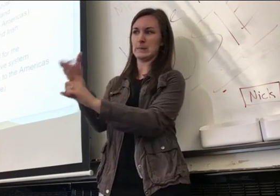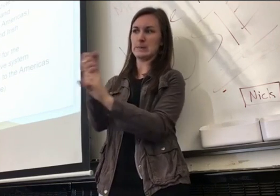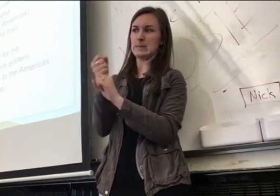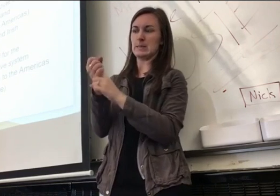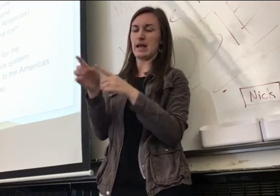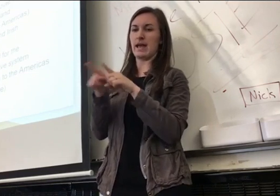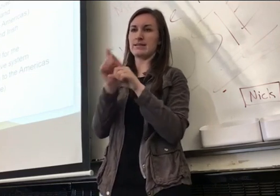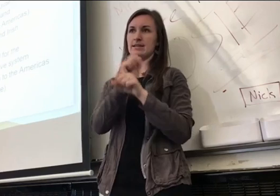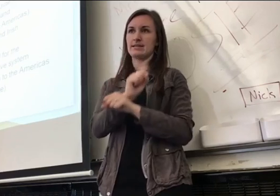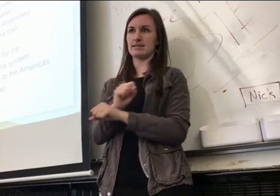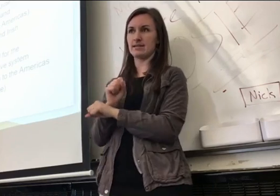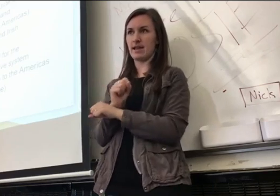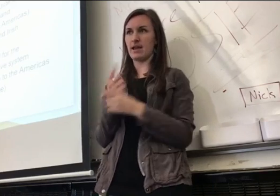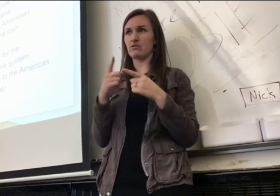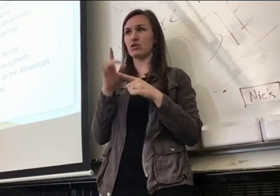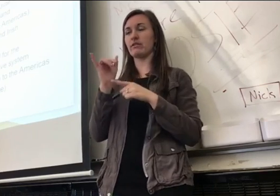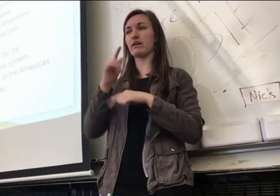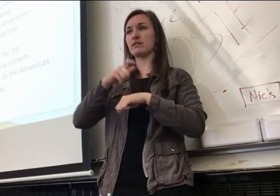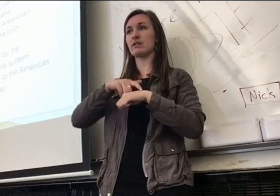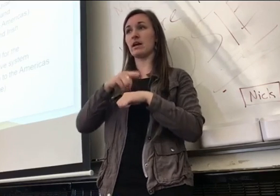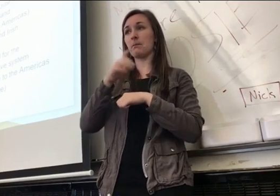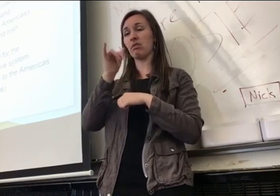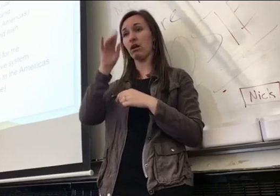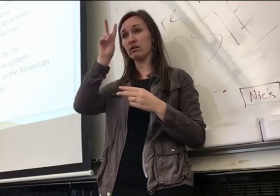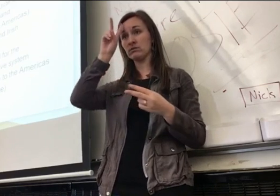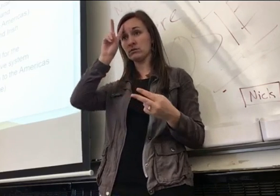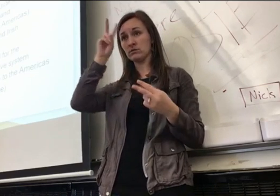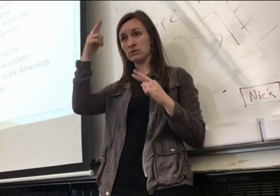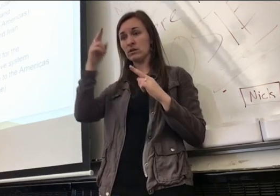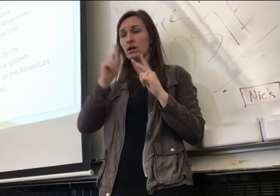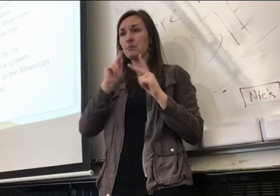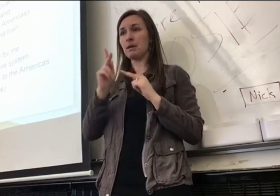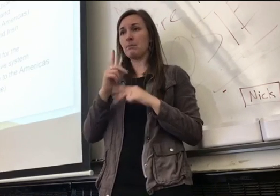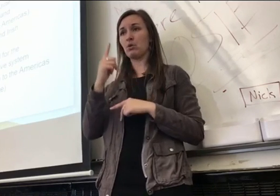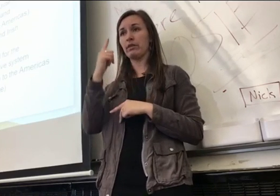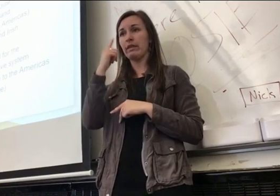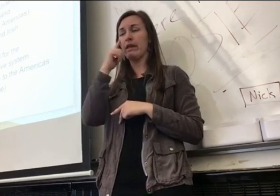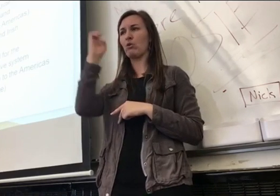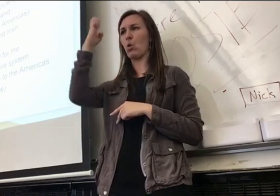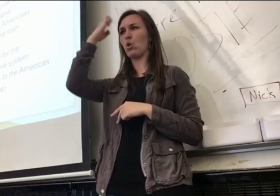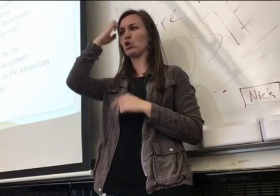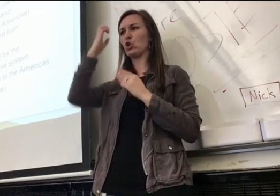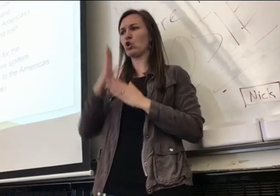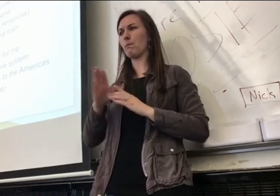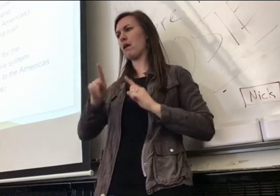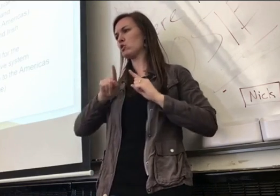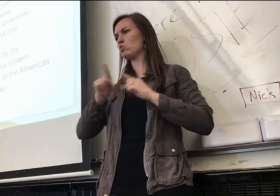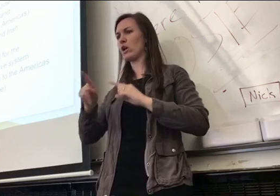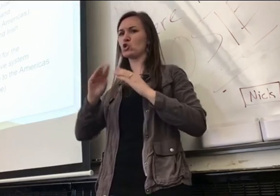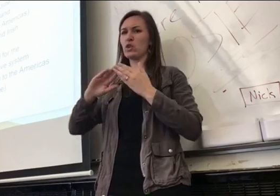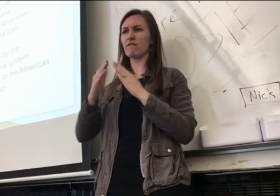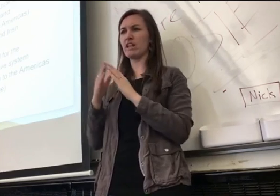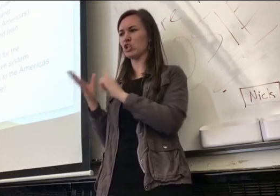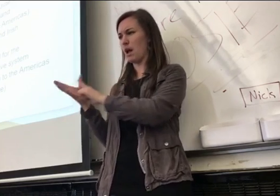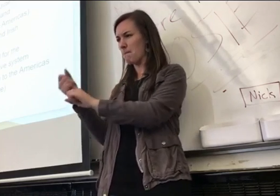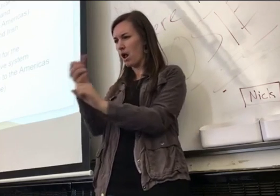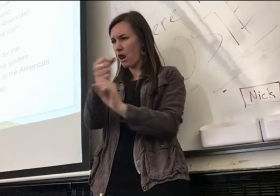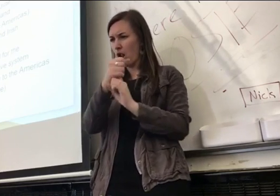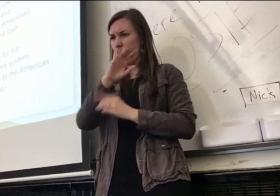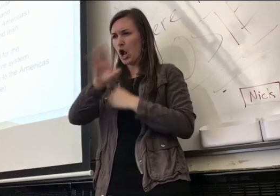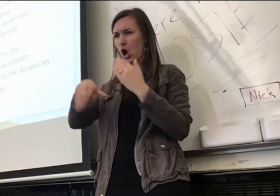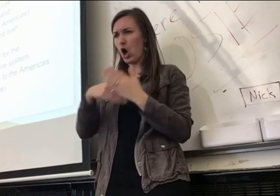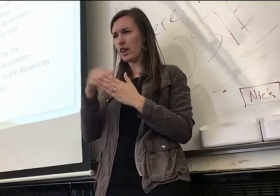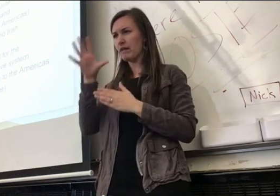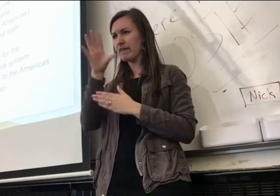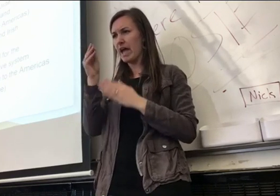time. Now, it's a very common misconception where people think that Europeans came over to the villages and captured all the